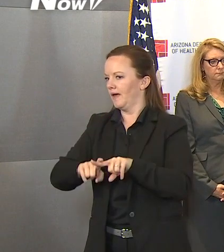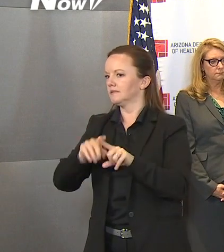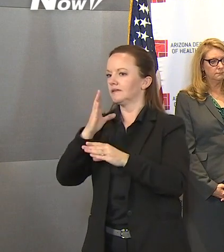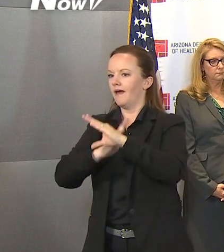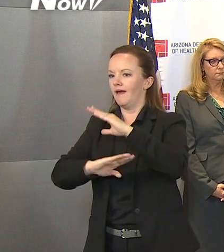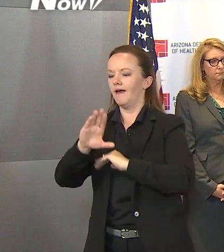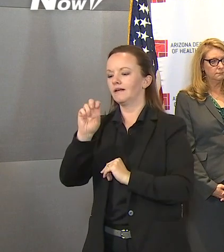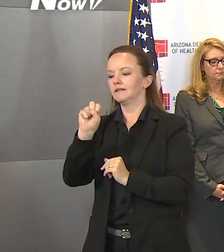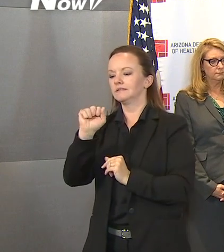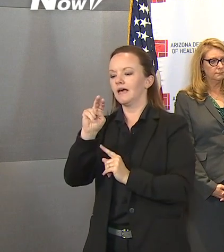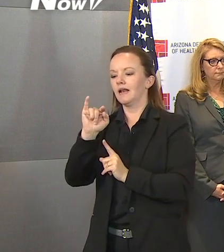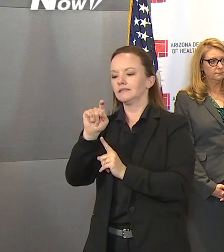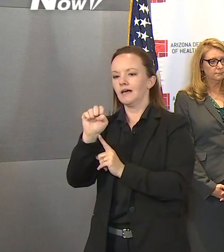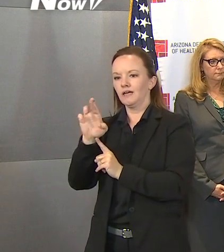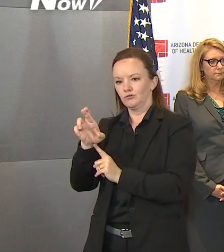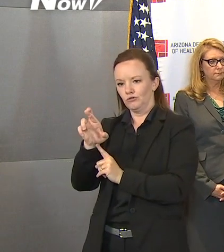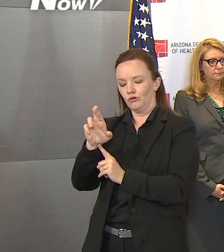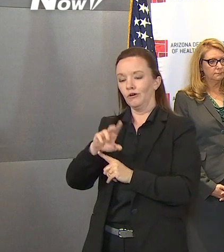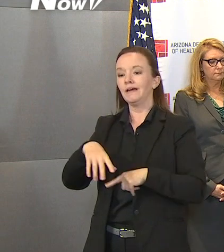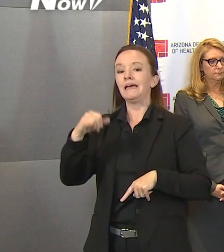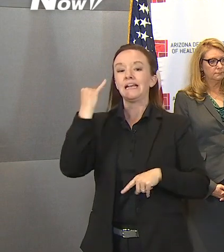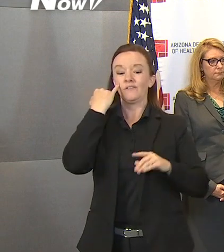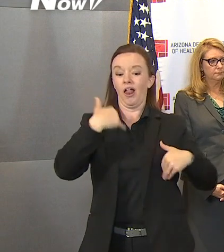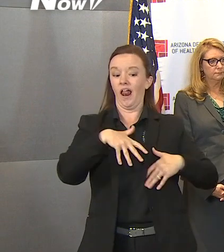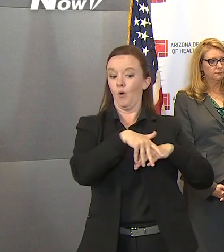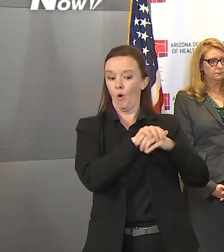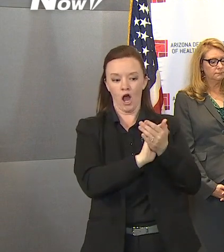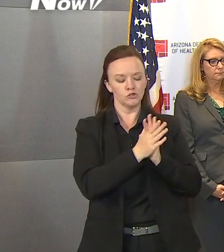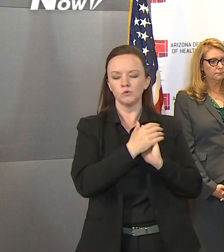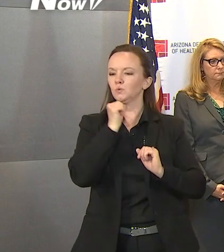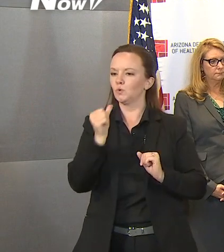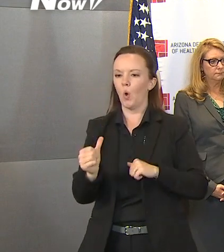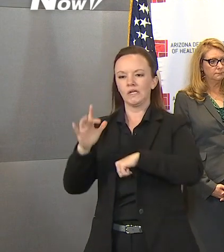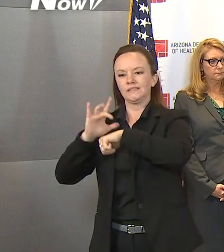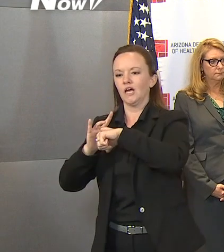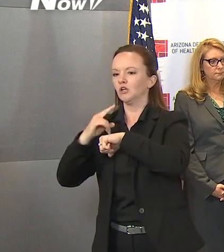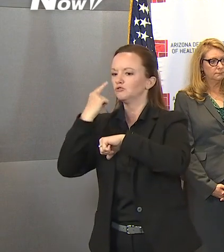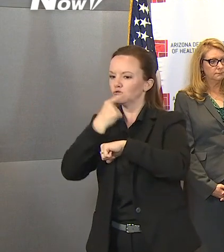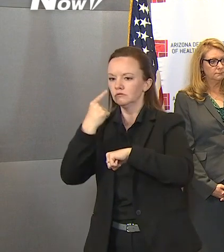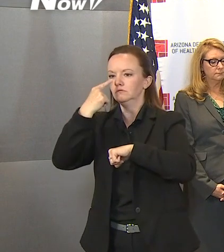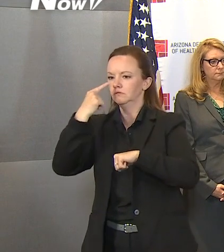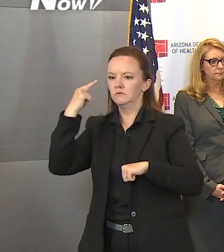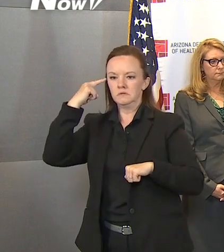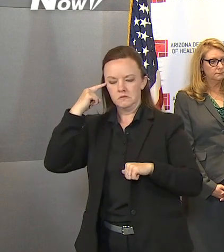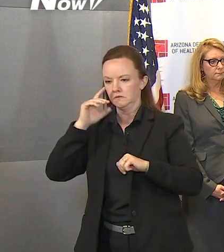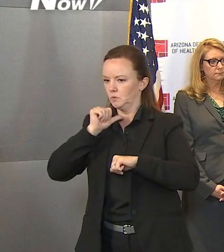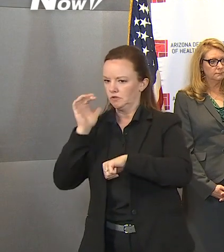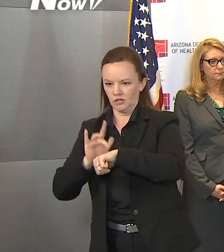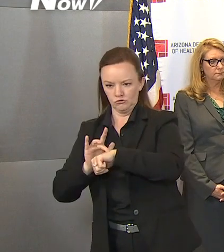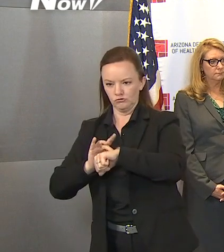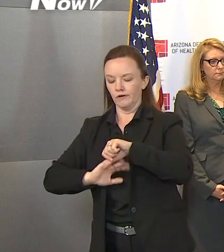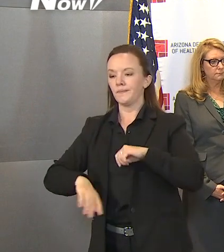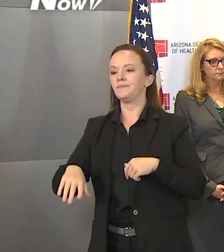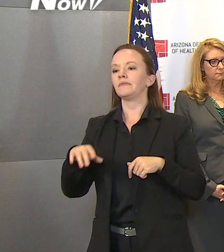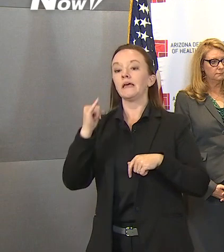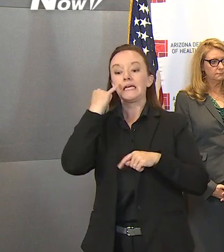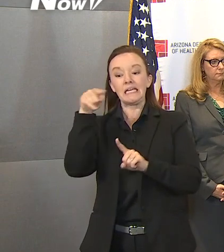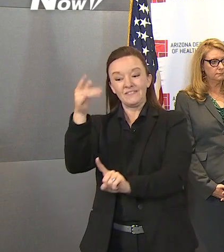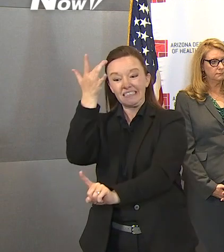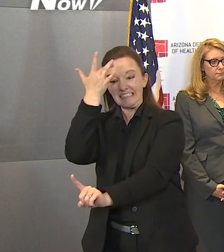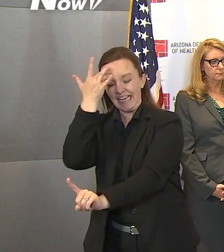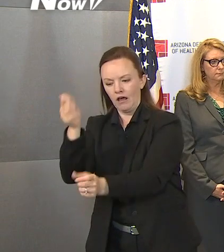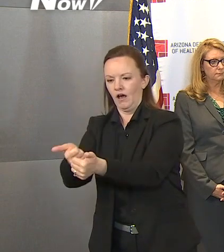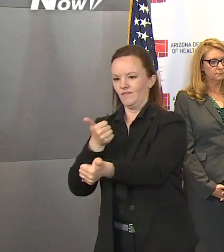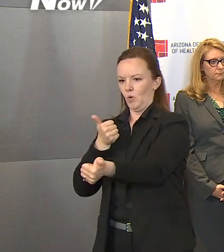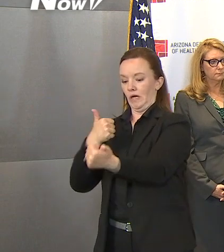eyes, nose, and mouth with unwashed hands. Avoid close contact with people who are sick. Stay home when you are